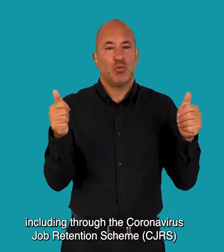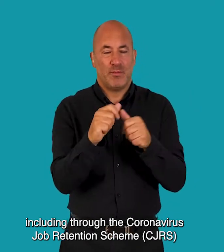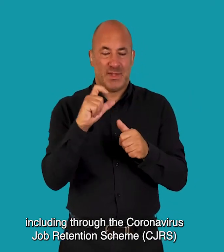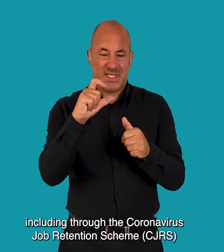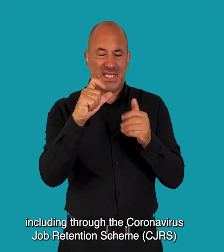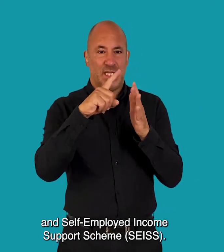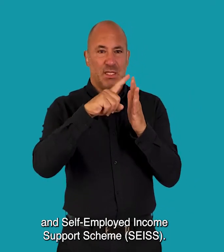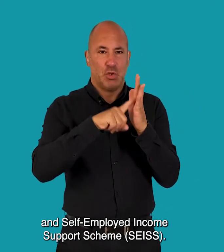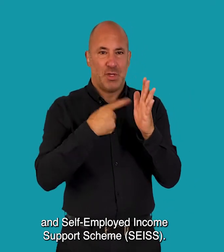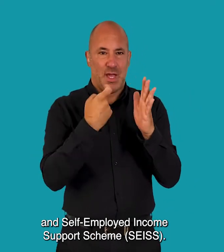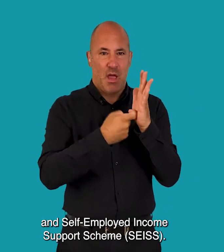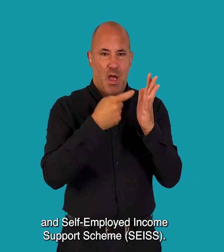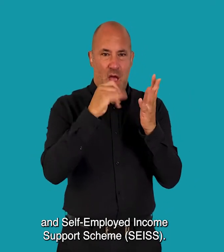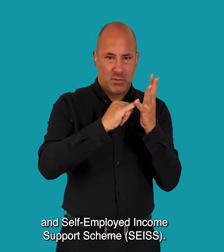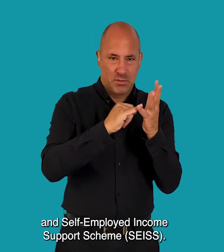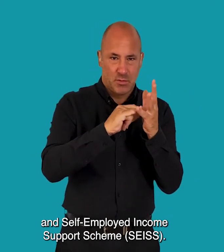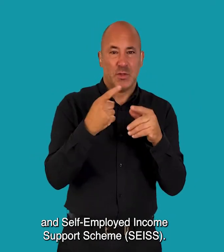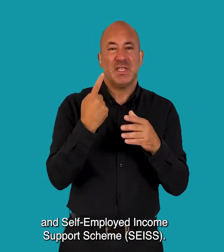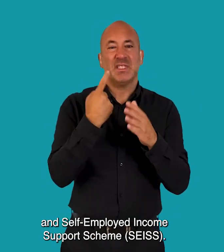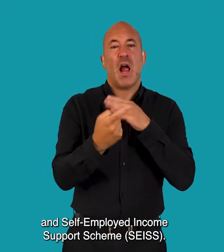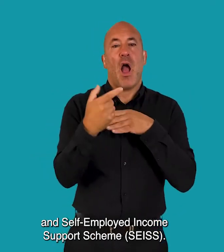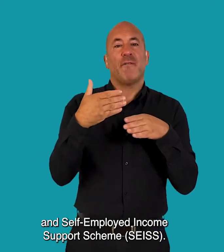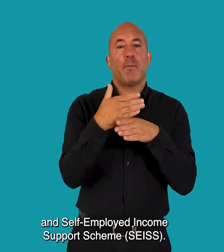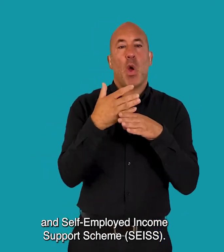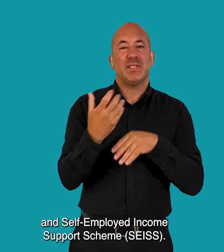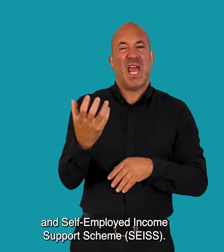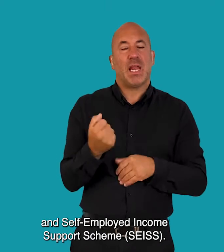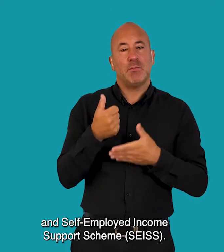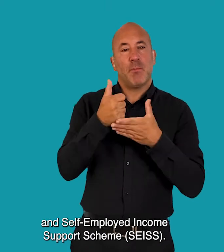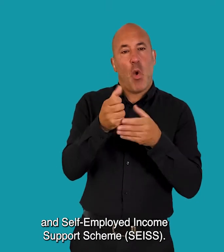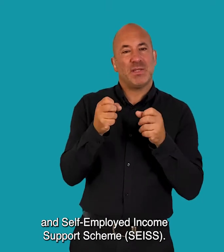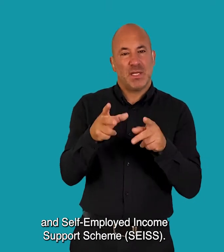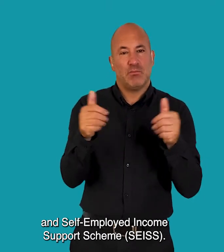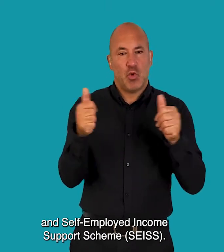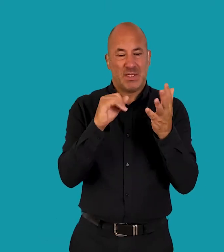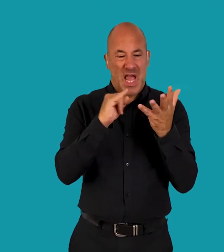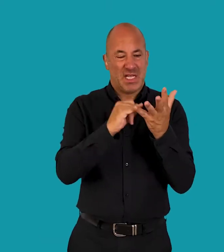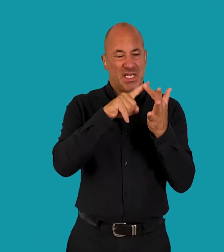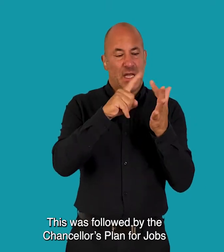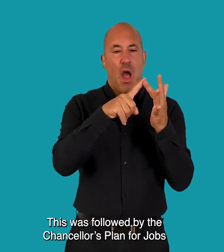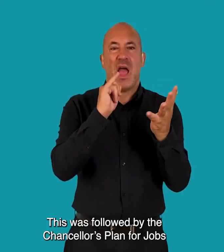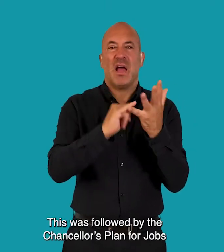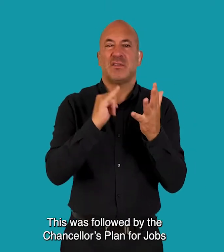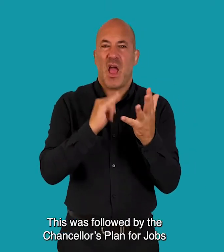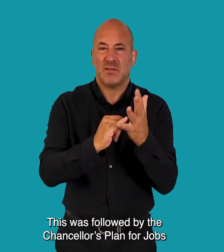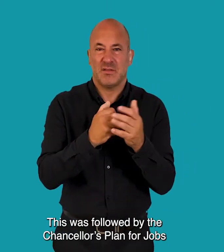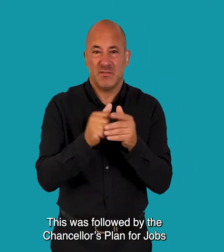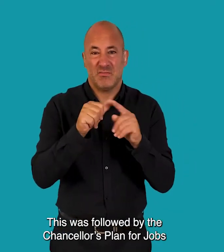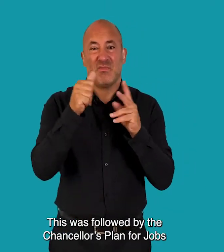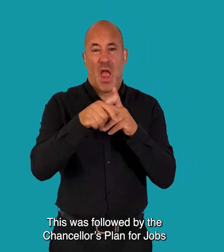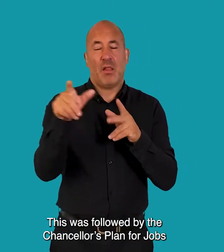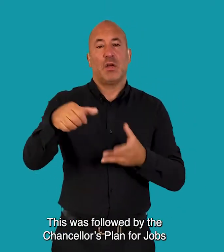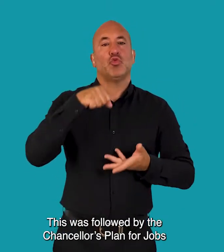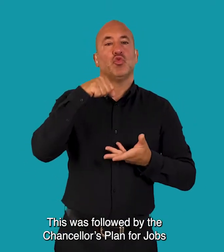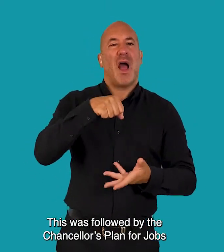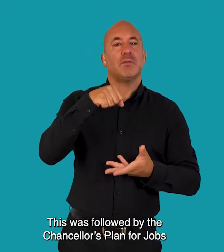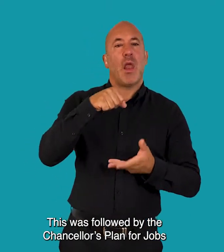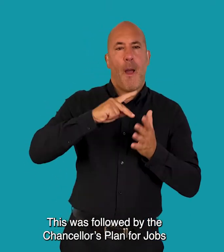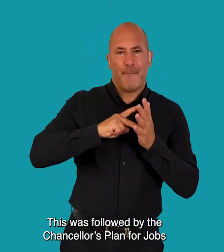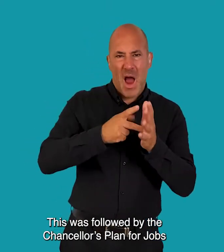CJRS, and Self-Employed Income Support Scheme, SEISS. This was followed by the Chancellor's Plan for Jobs, which